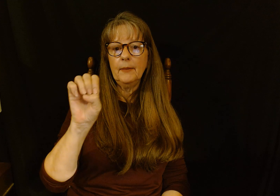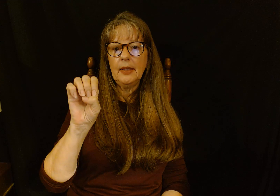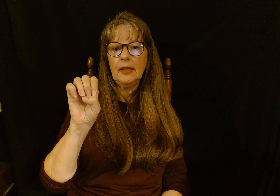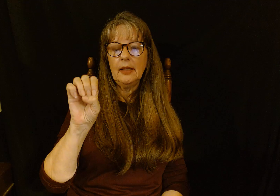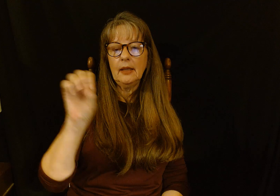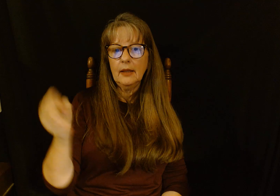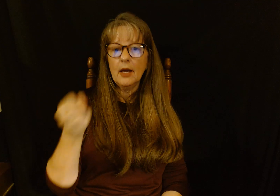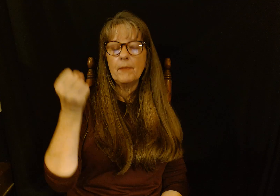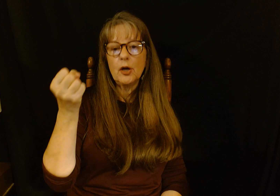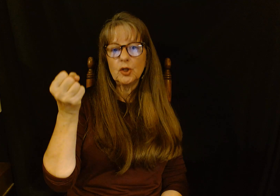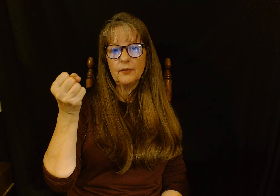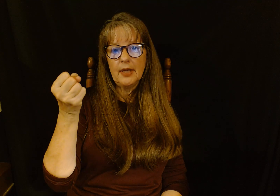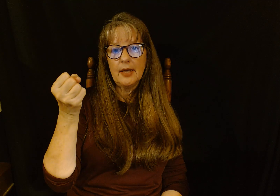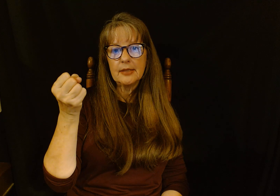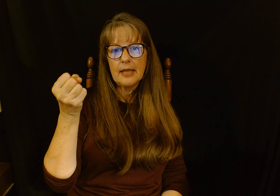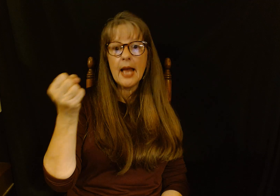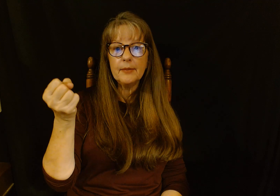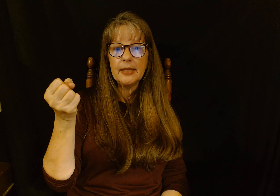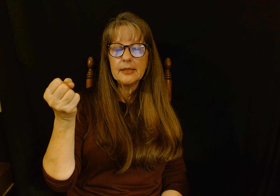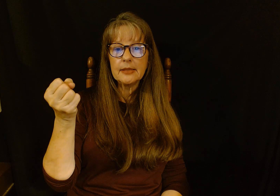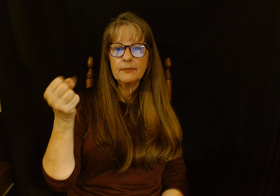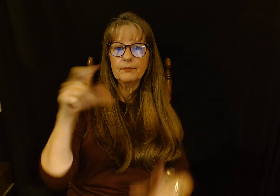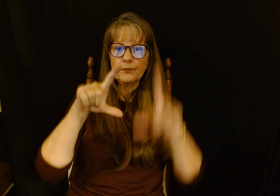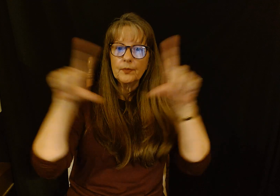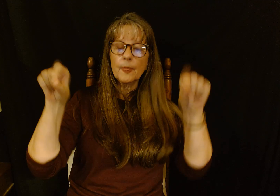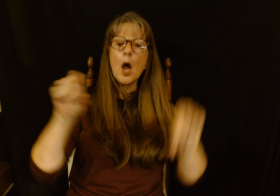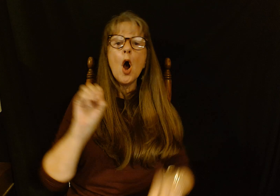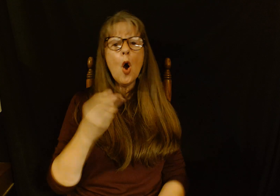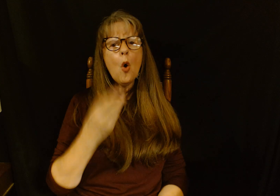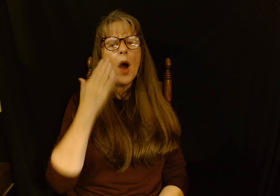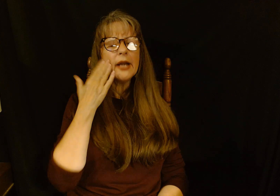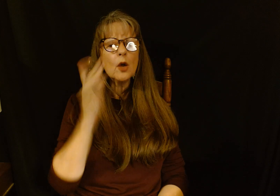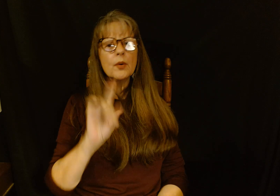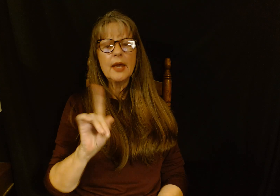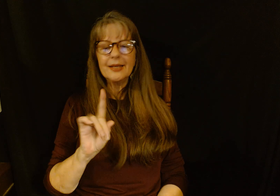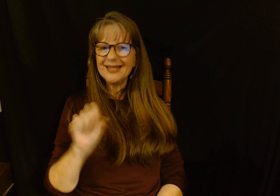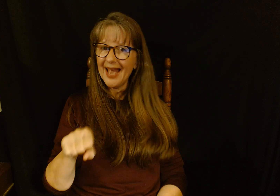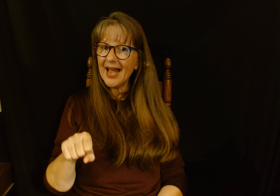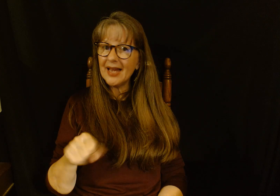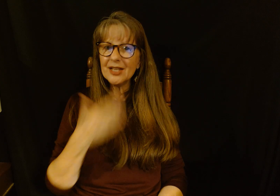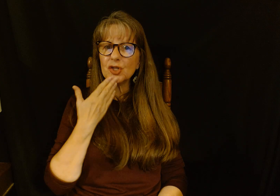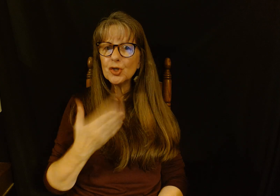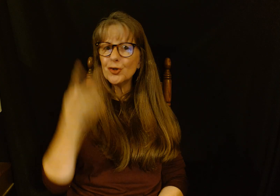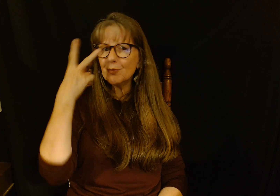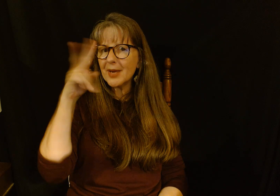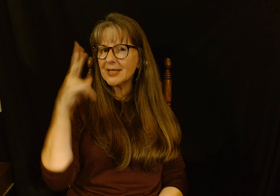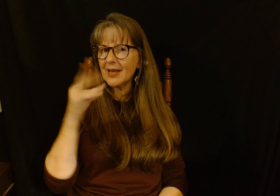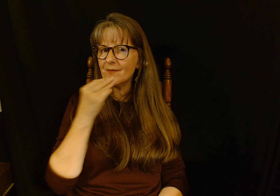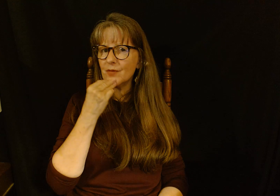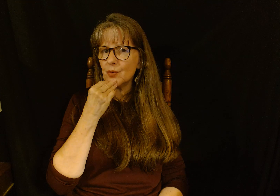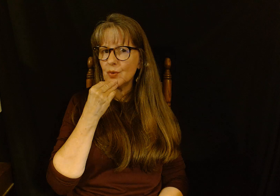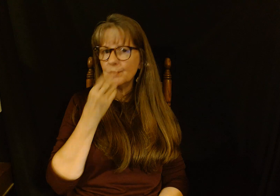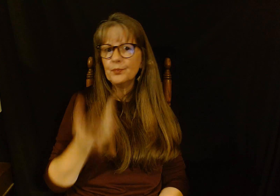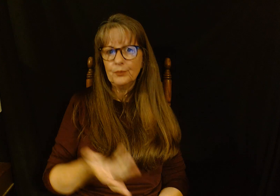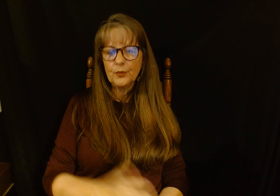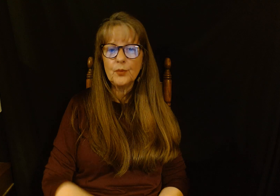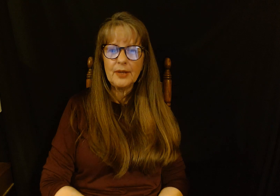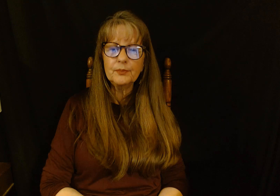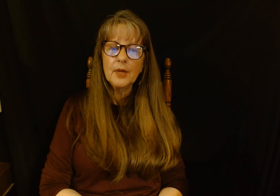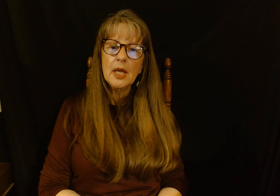Jaime apostrophe S. Jaime's. Oh, I know where that is. Yeah, it's good Mexican food, right? So